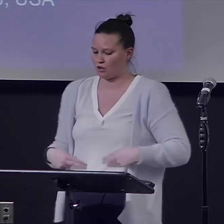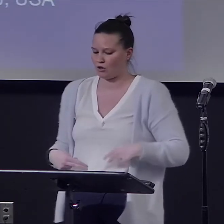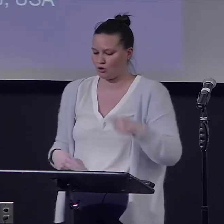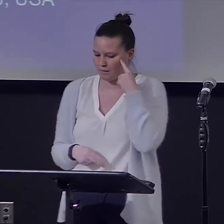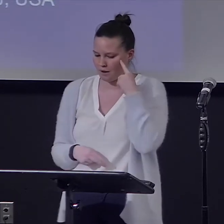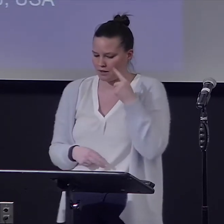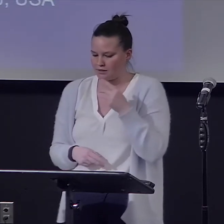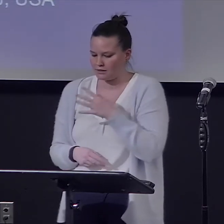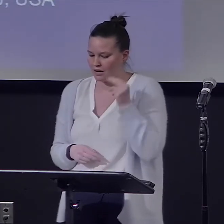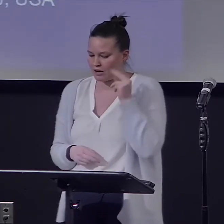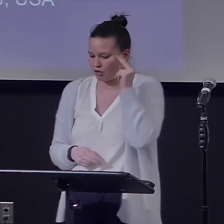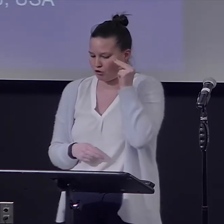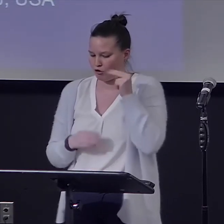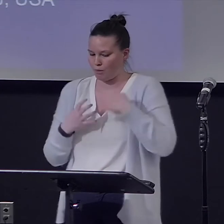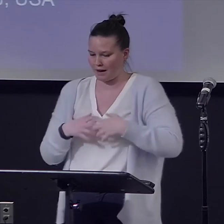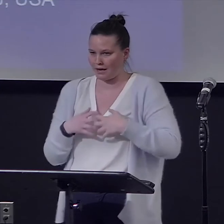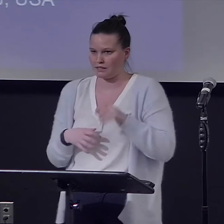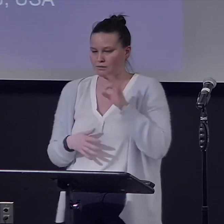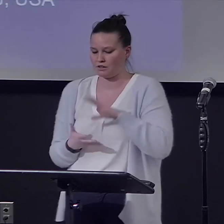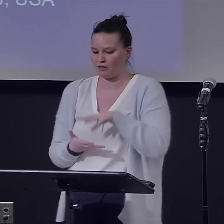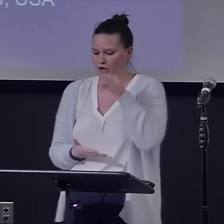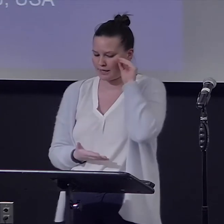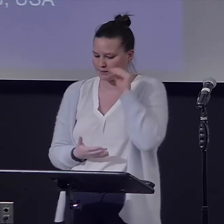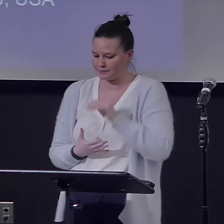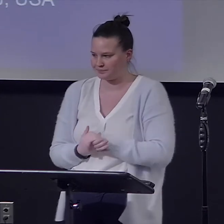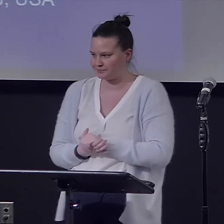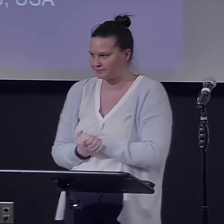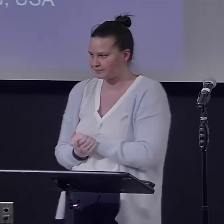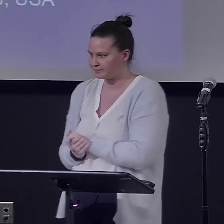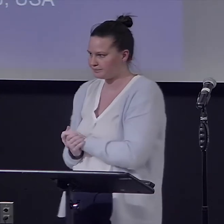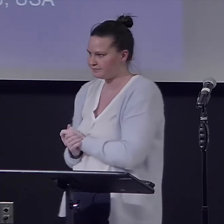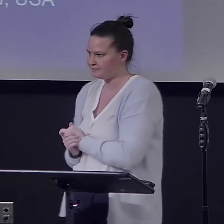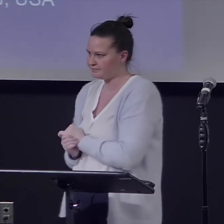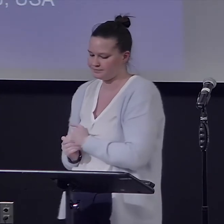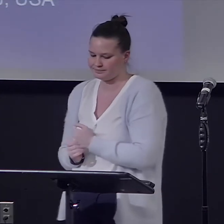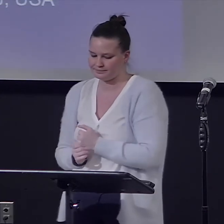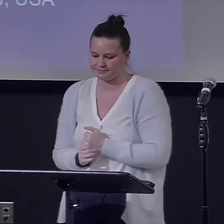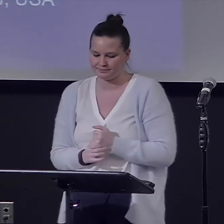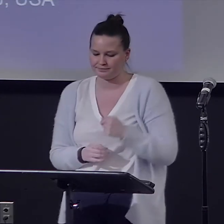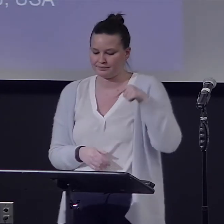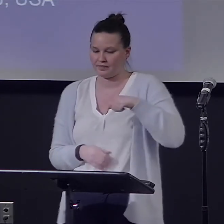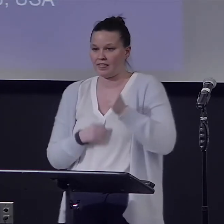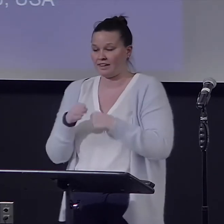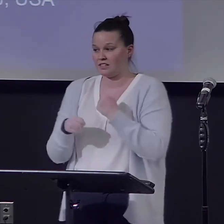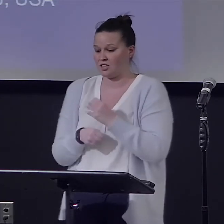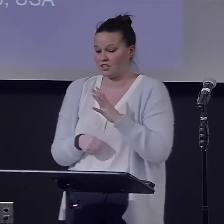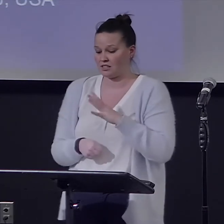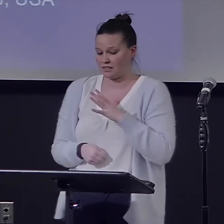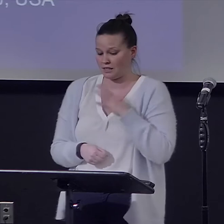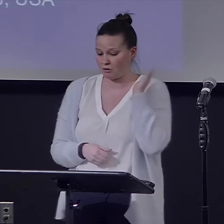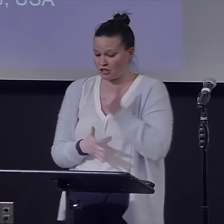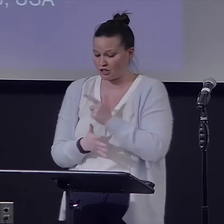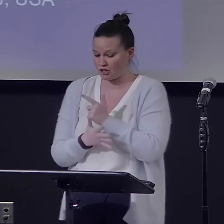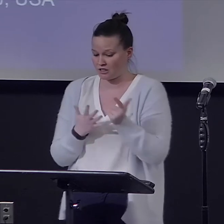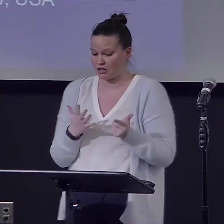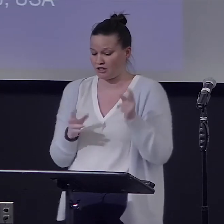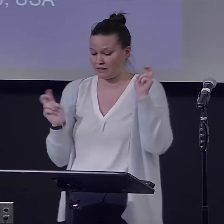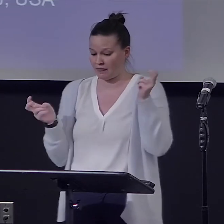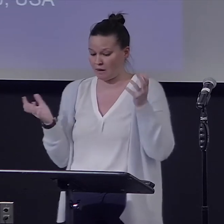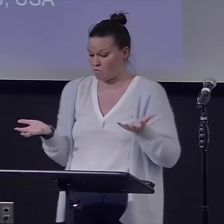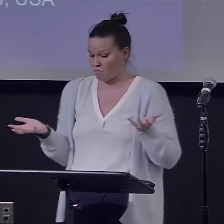they increase our understanding of the human mind and the neural mechanisms of learning this